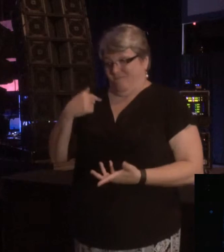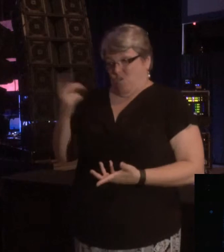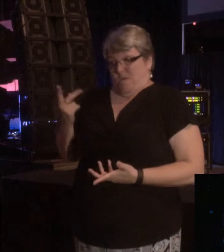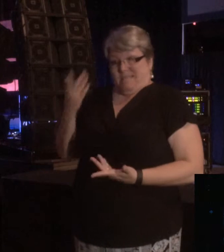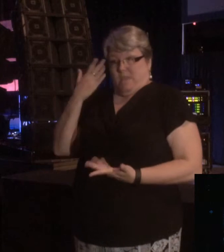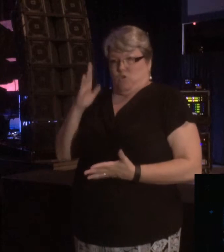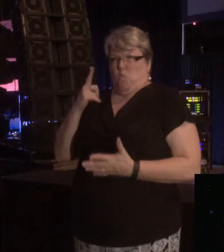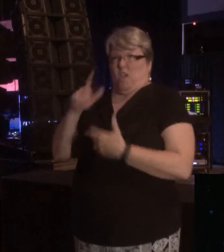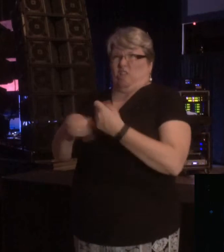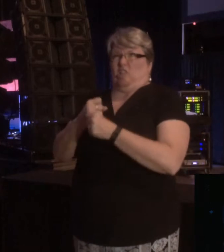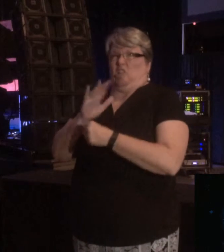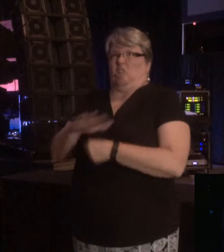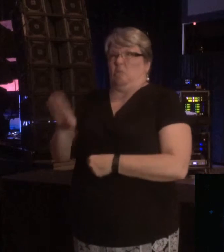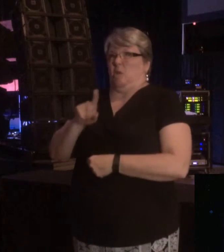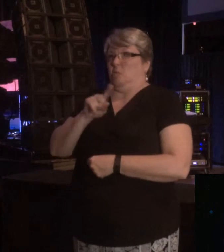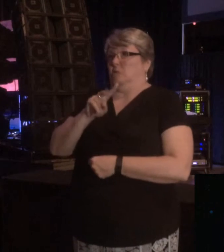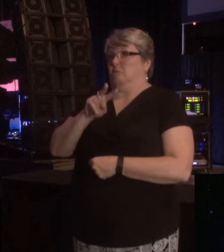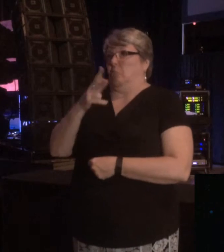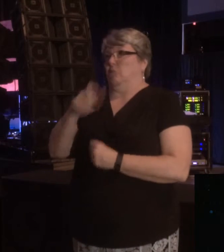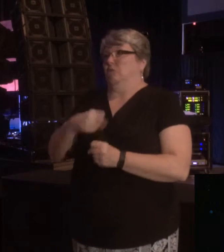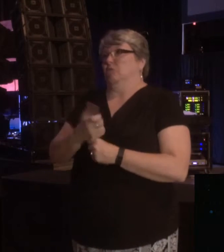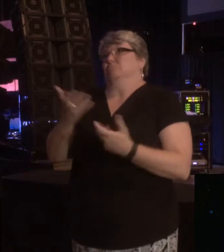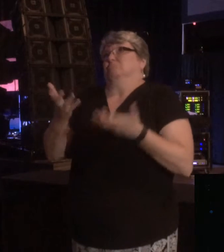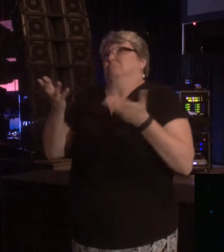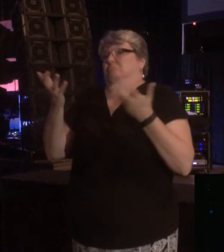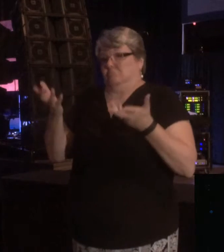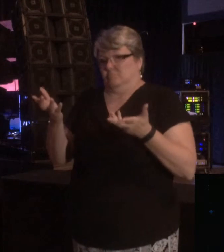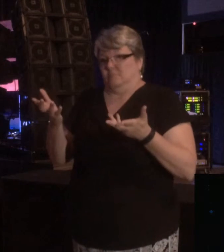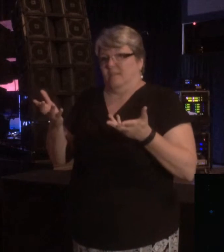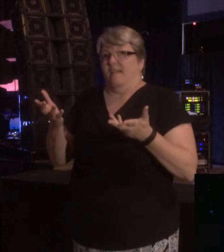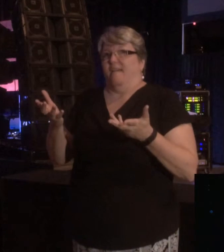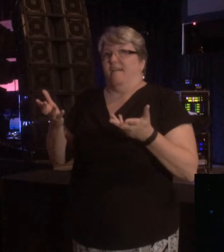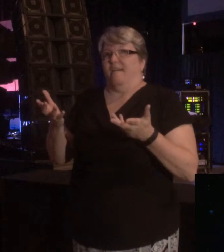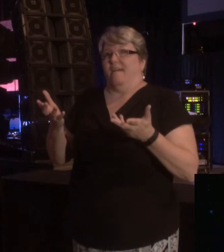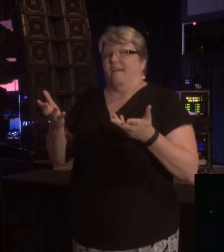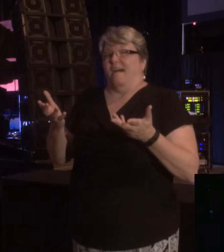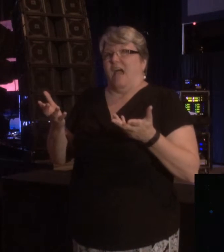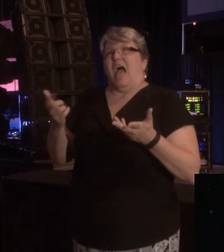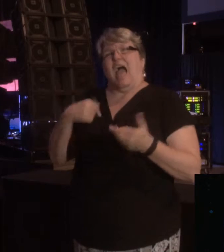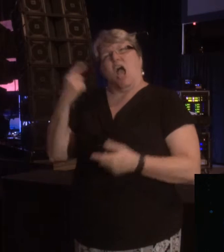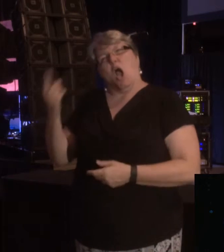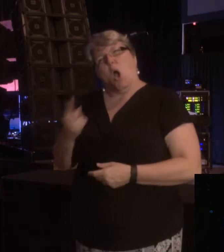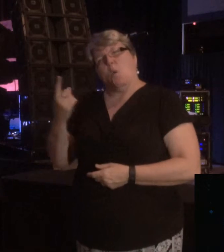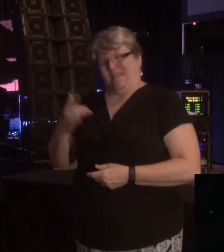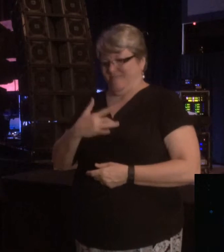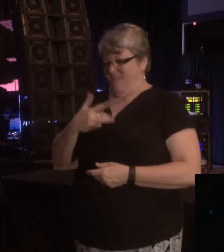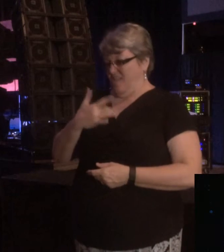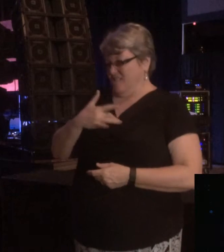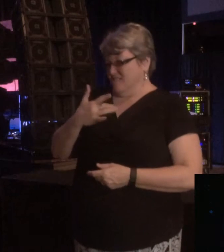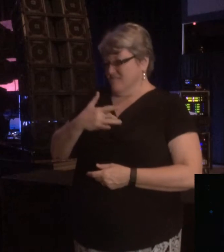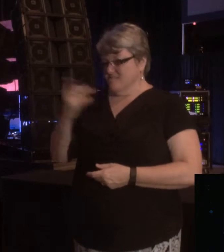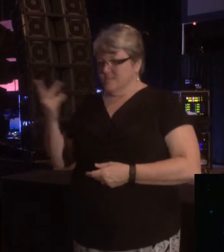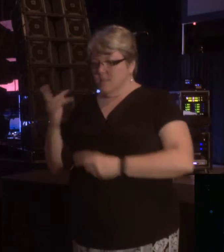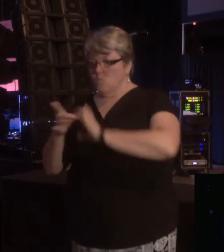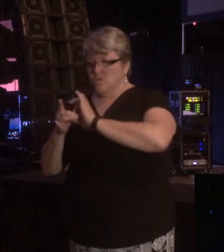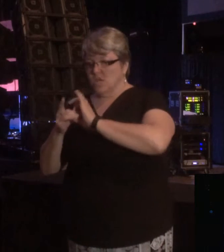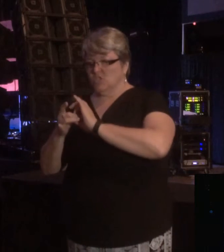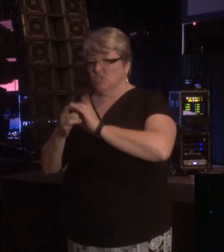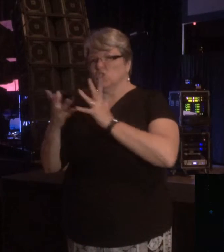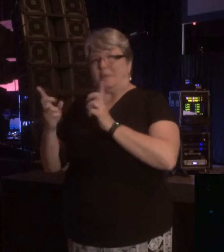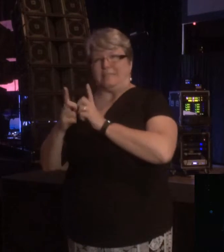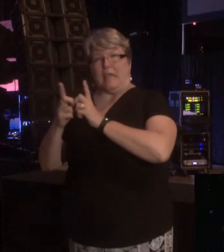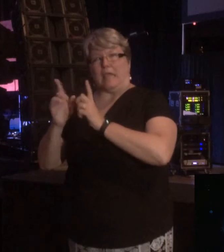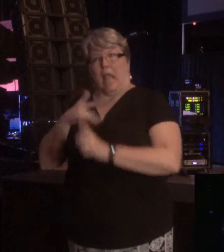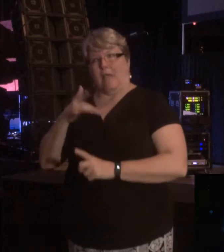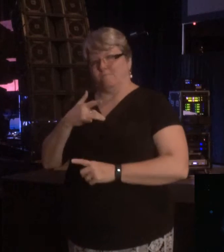close enough to do that. And so it was that. I tell people a lot, when you're not sure about a relationship, distance and time are often two